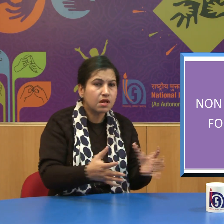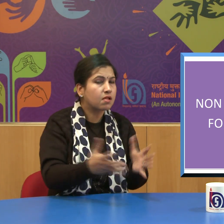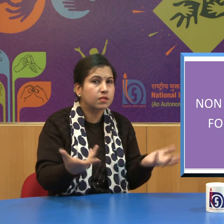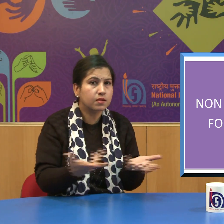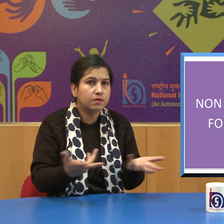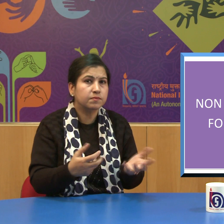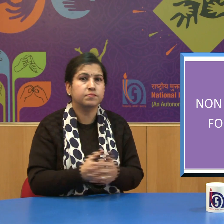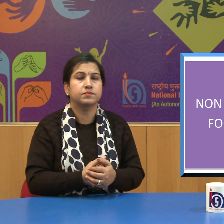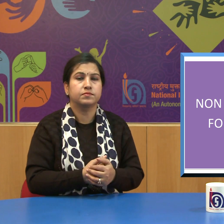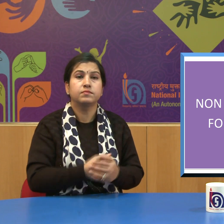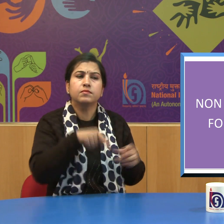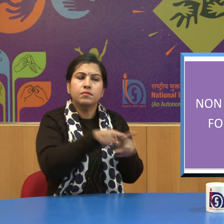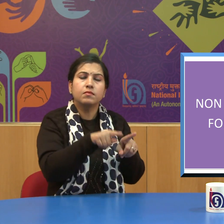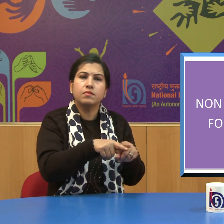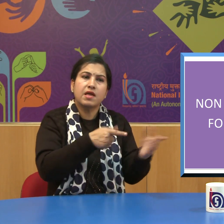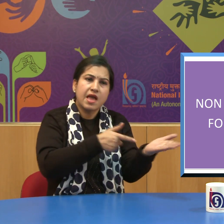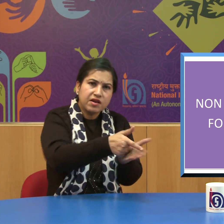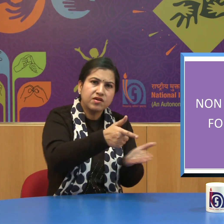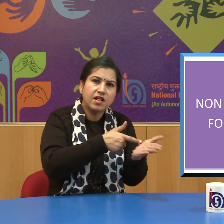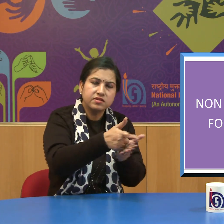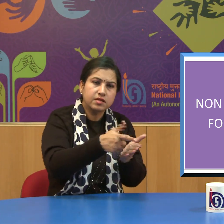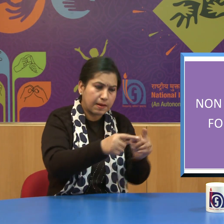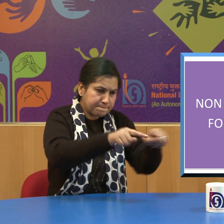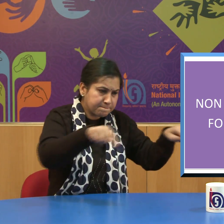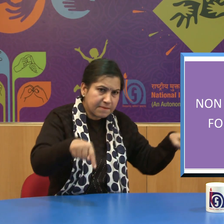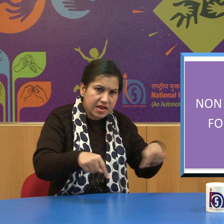increasing agriculture area